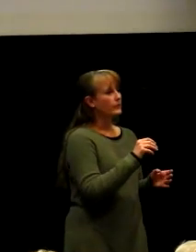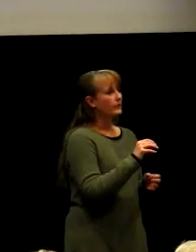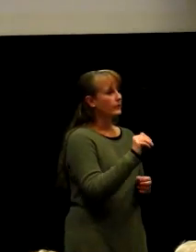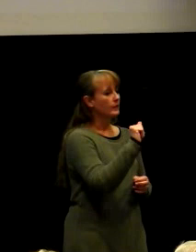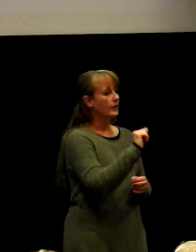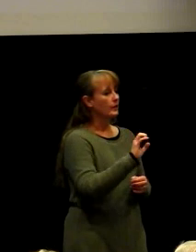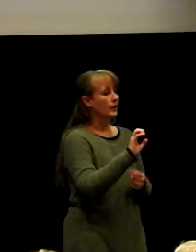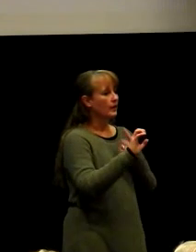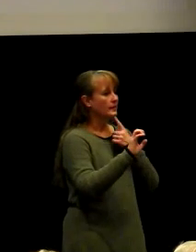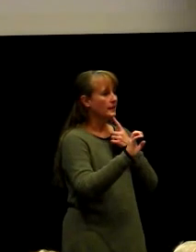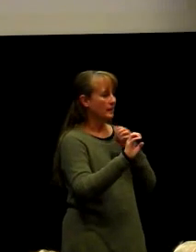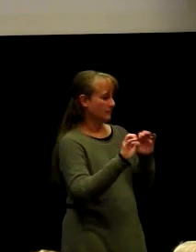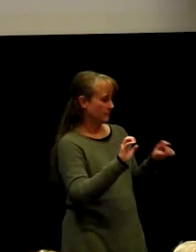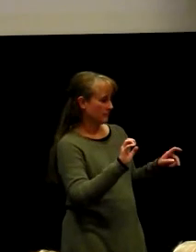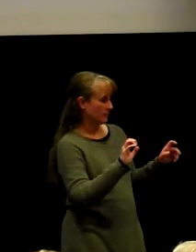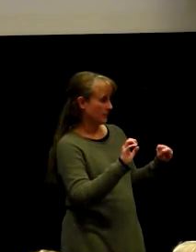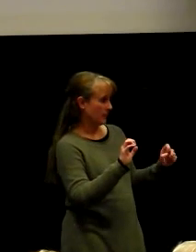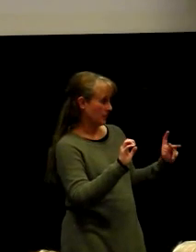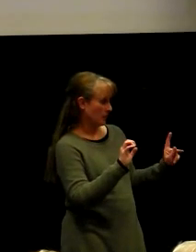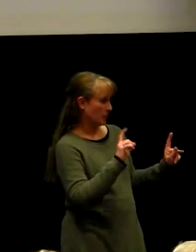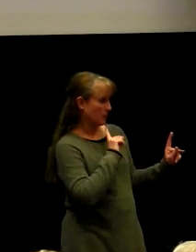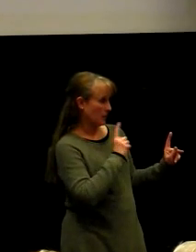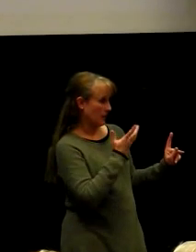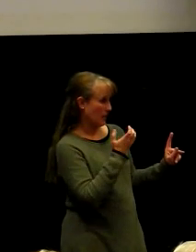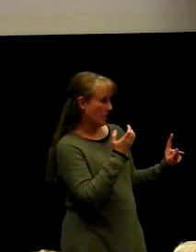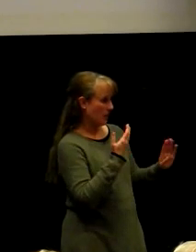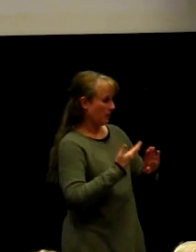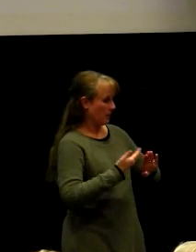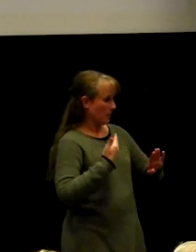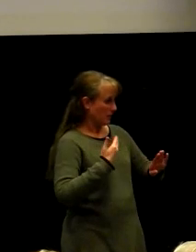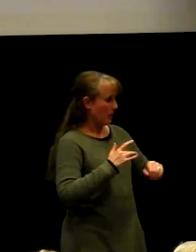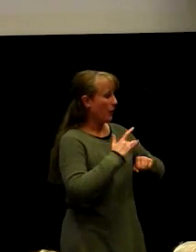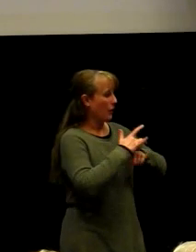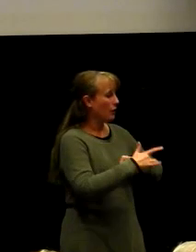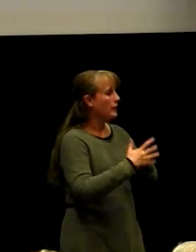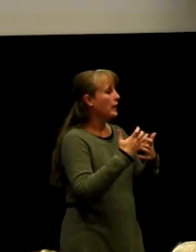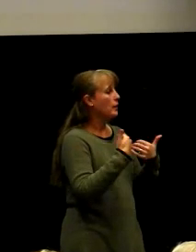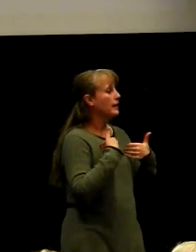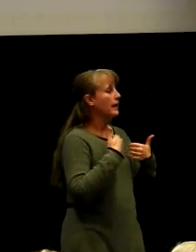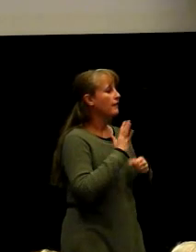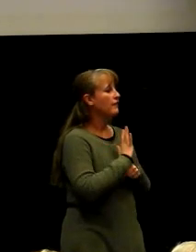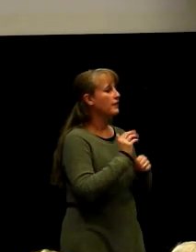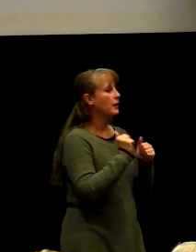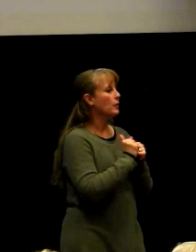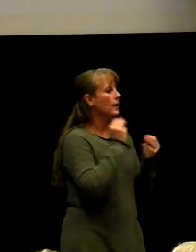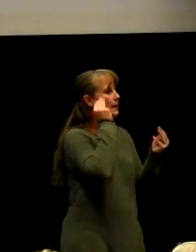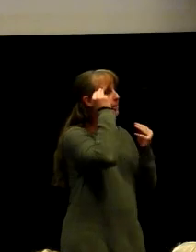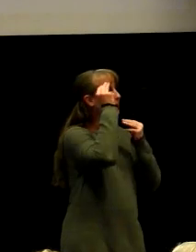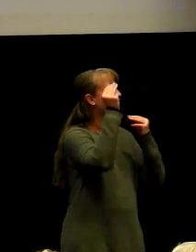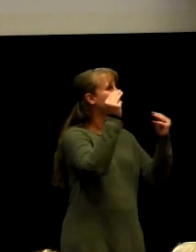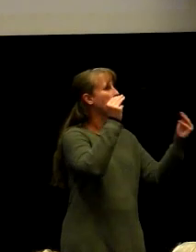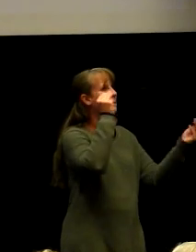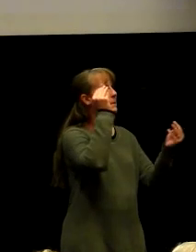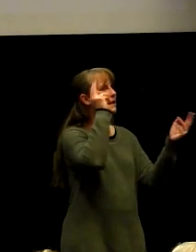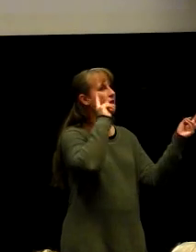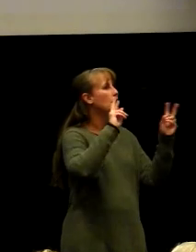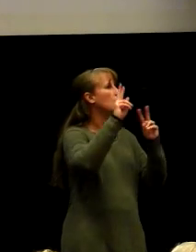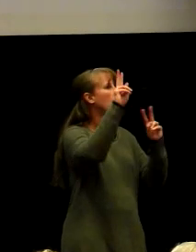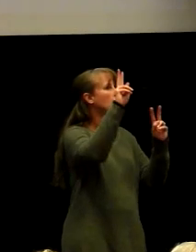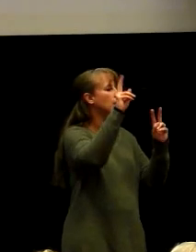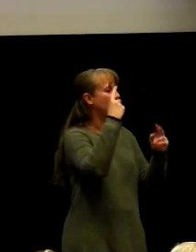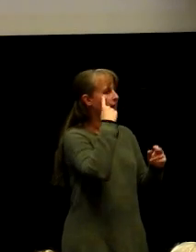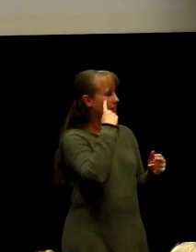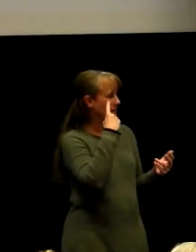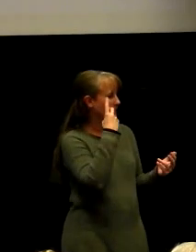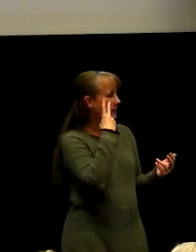Clark says that Kubrick intended from a very early point to make a film with mythic grandeur, and he saw this